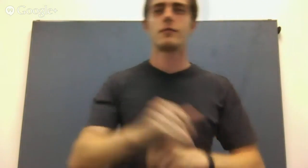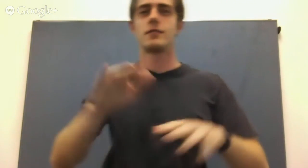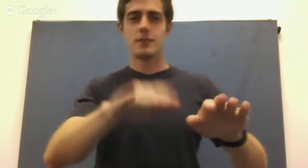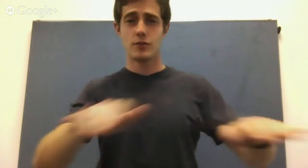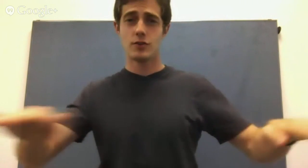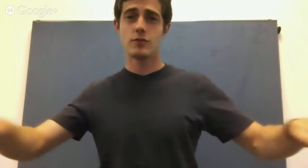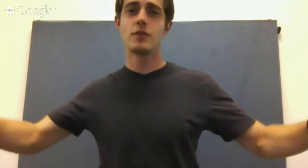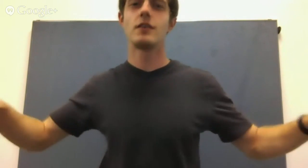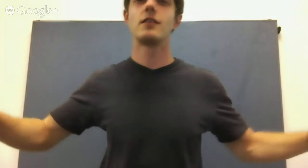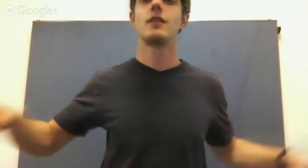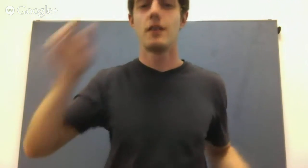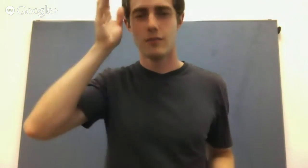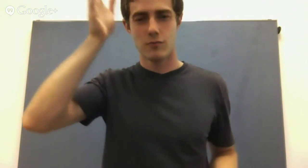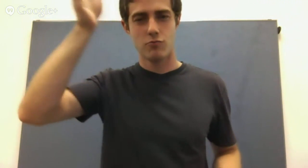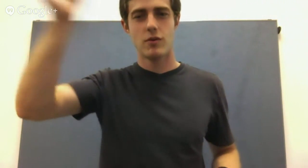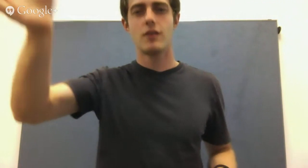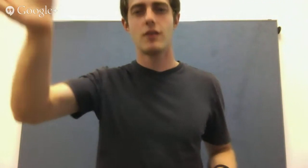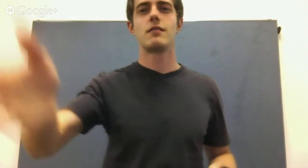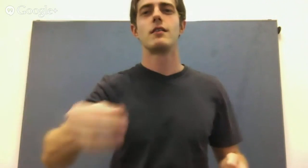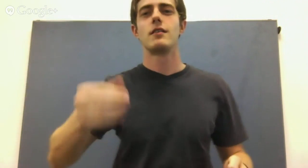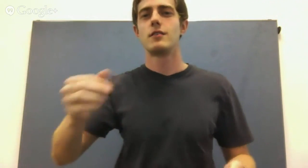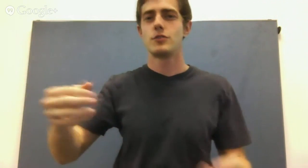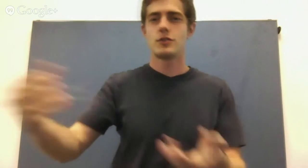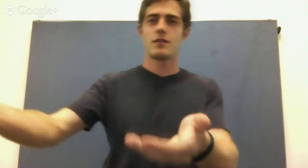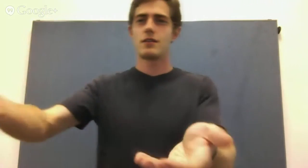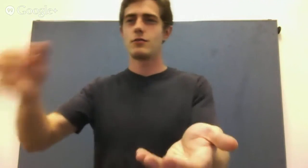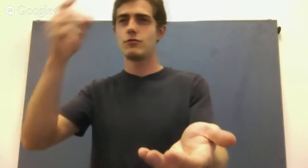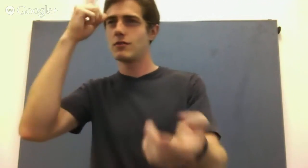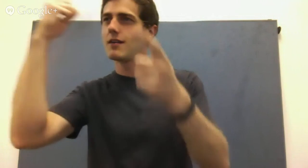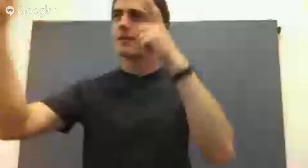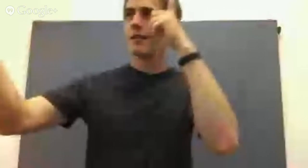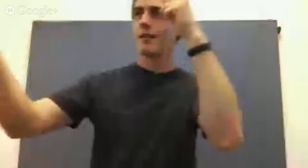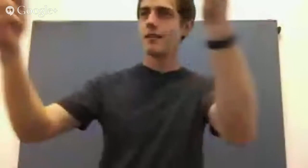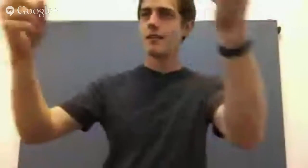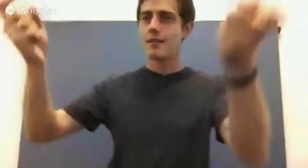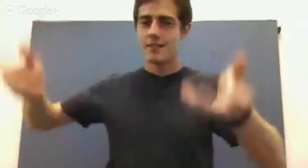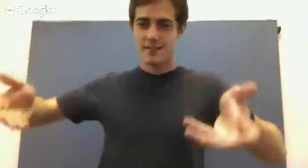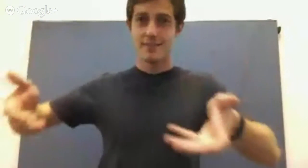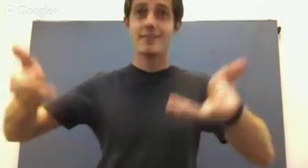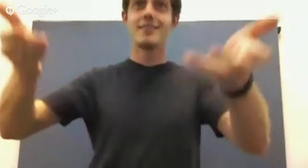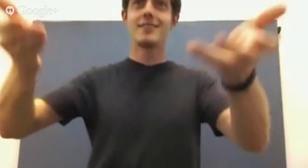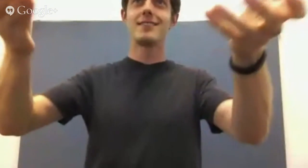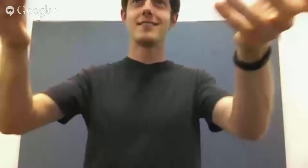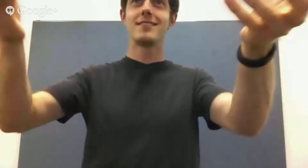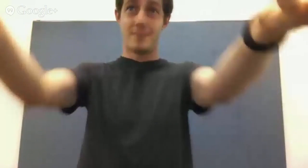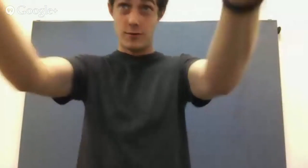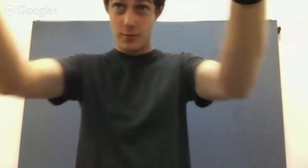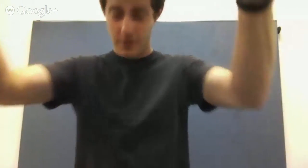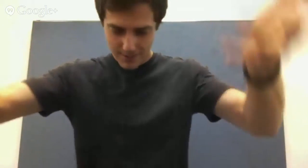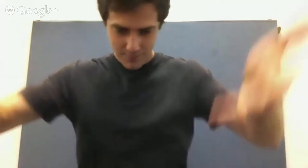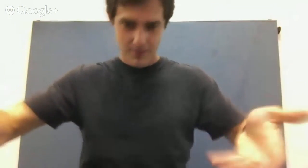the children of tomorrow shall be free. You and me.